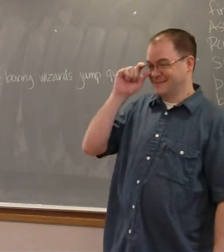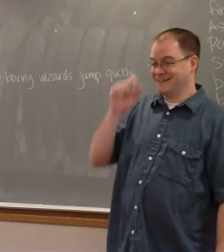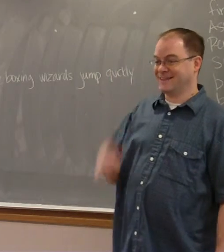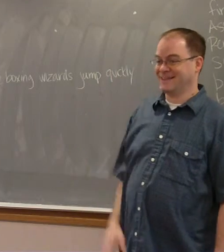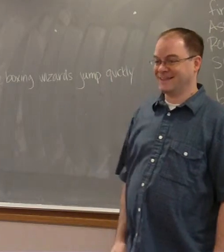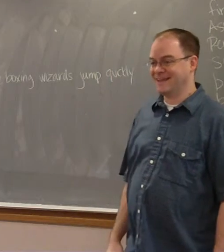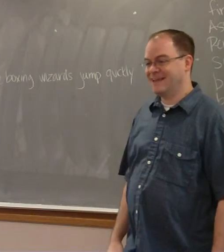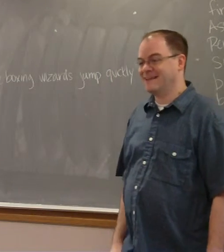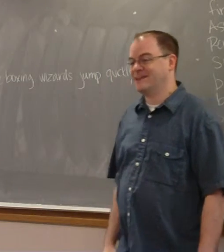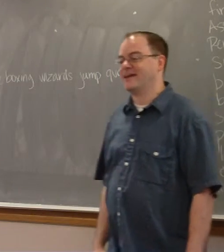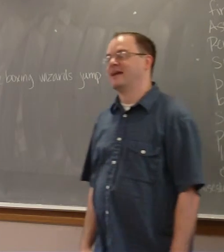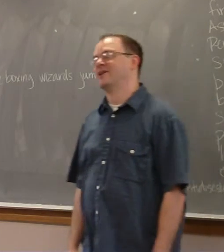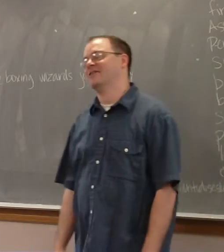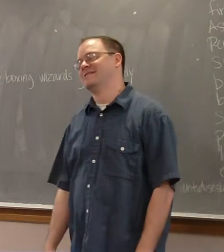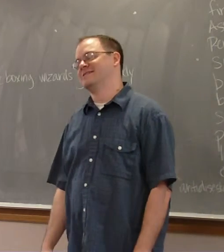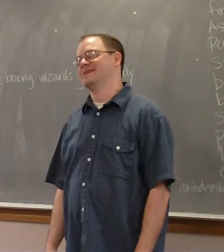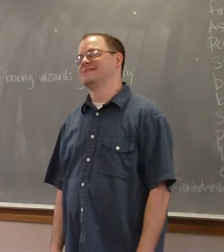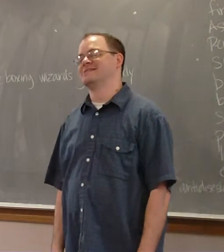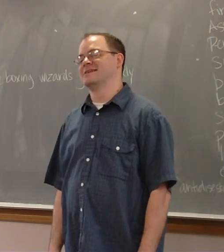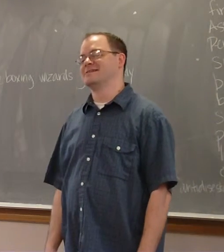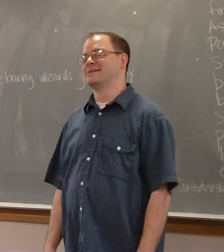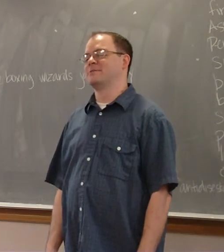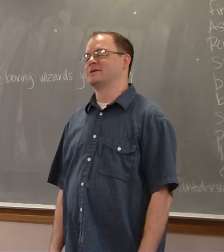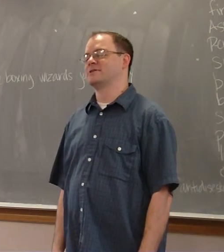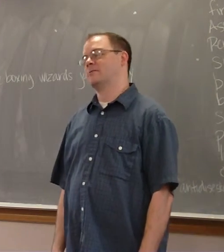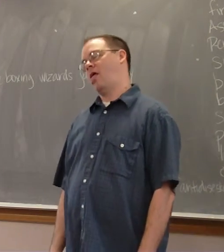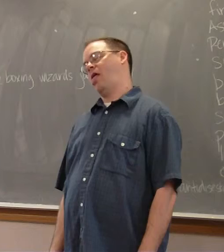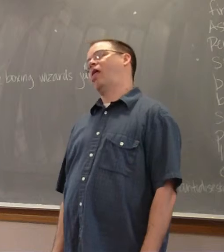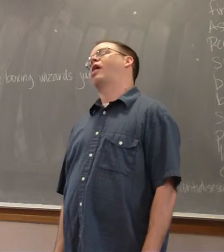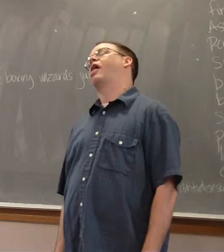Or High Priest group. No, yeah, no, this is High Priest Quorum.